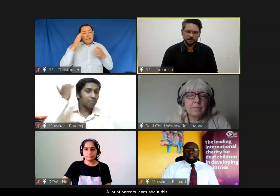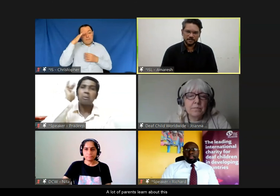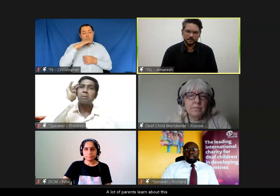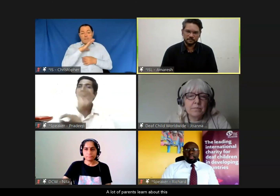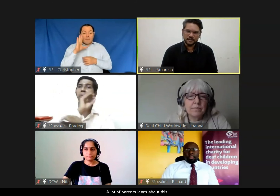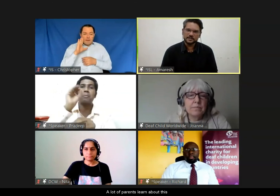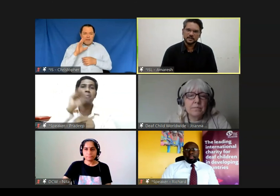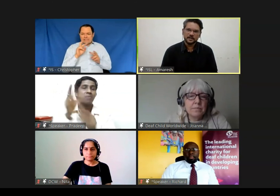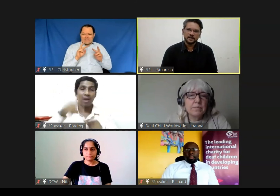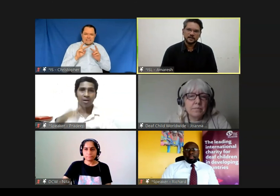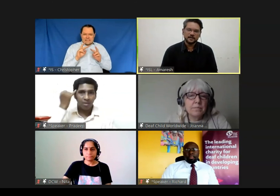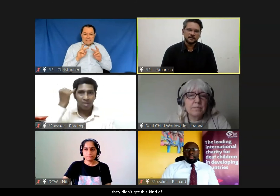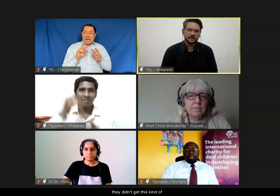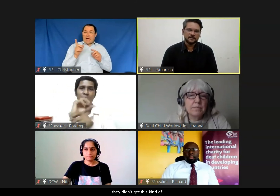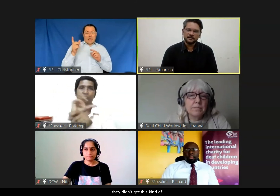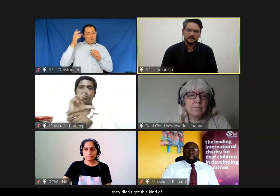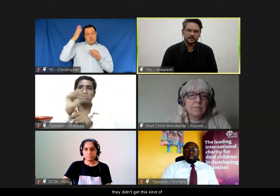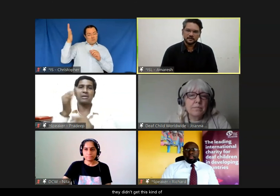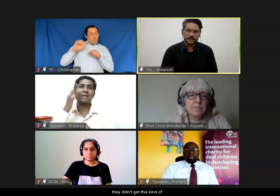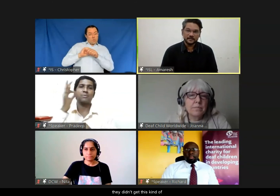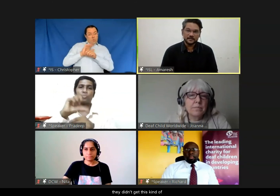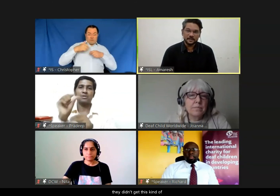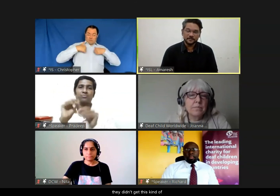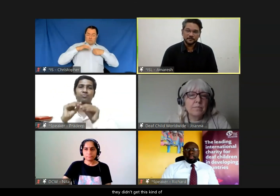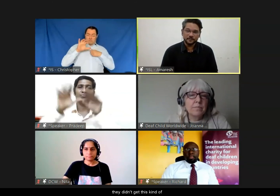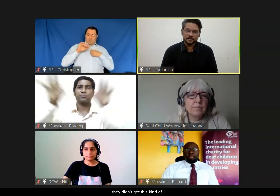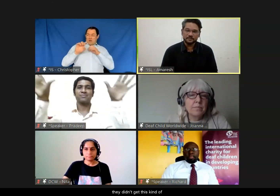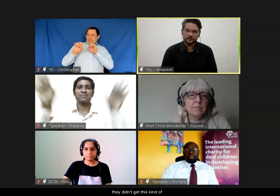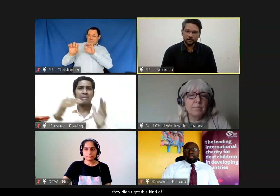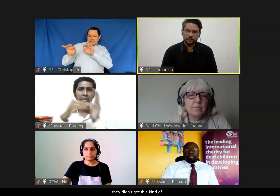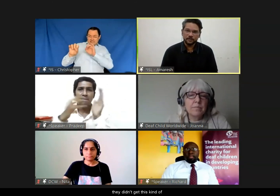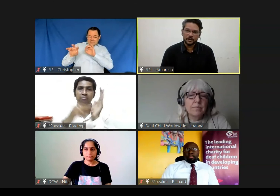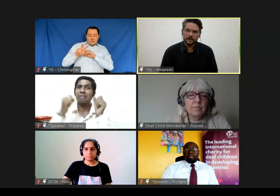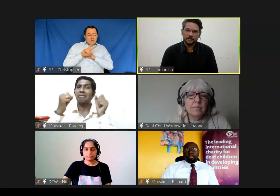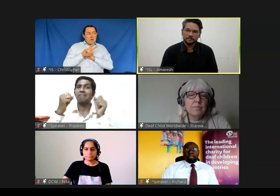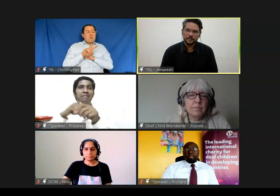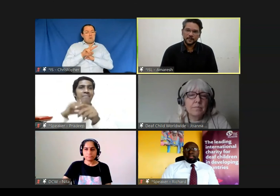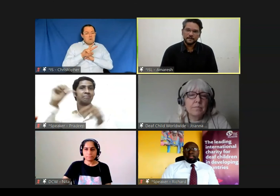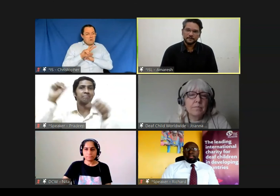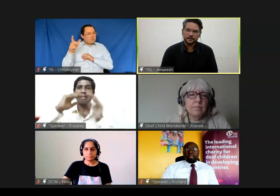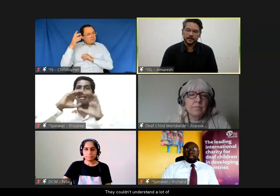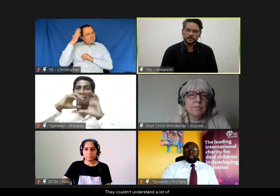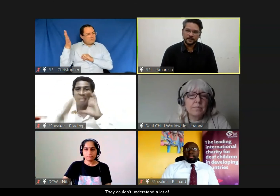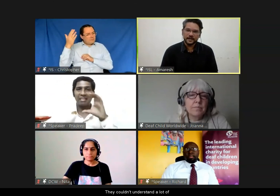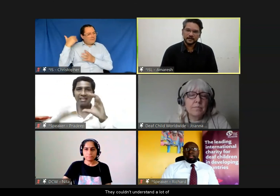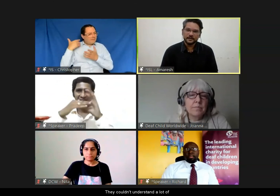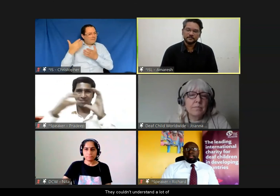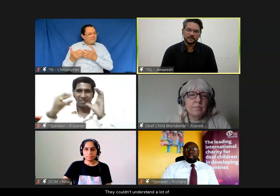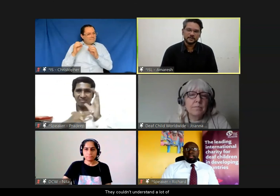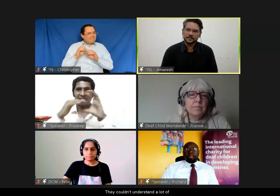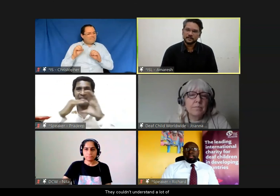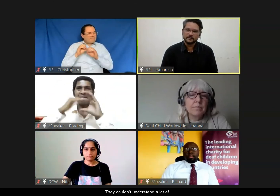this information from us. They didn't get this kind of information before, prior to